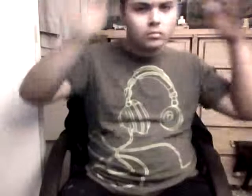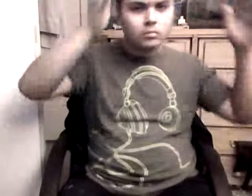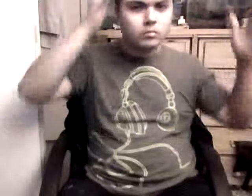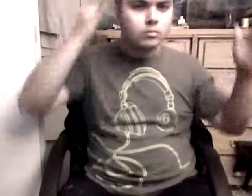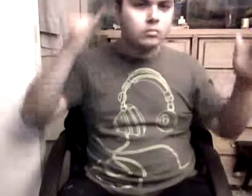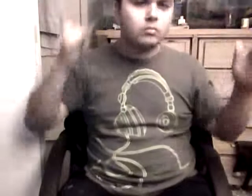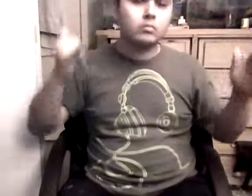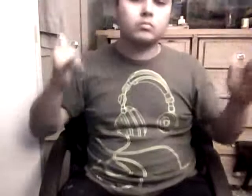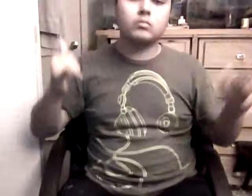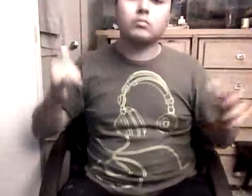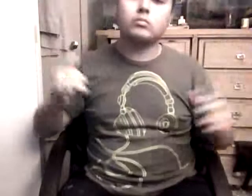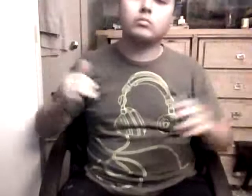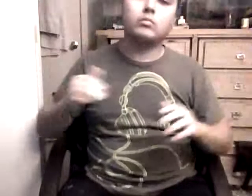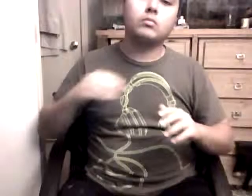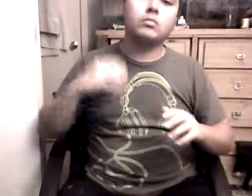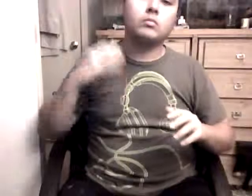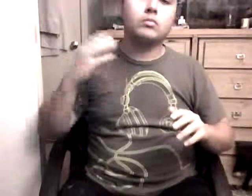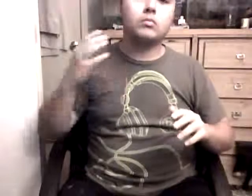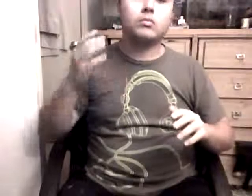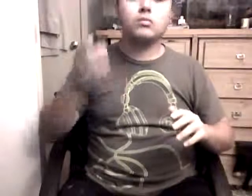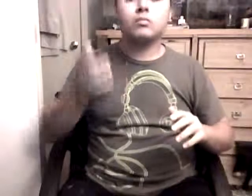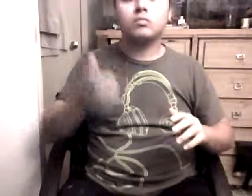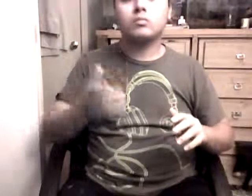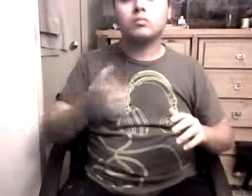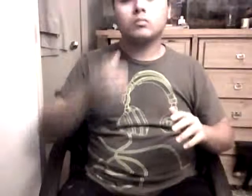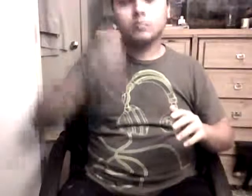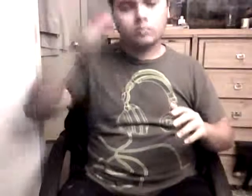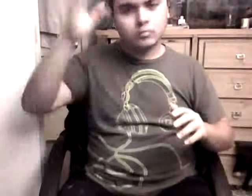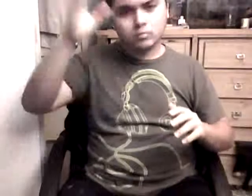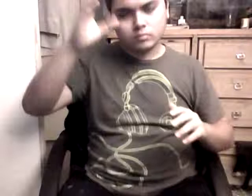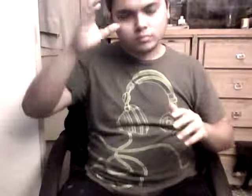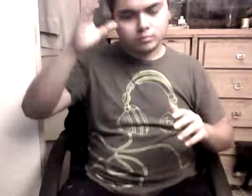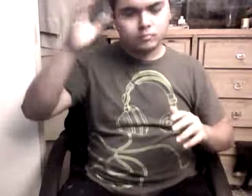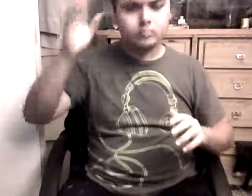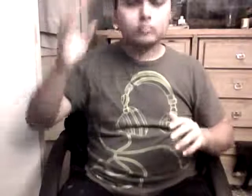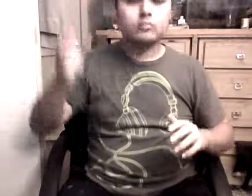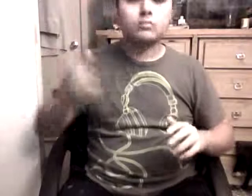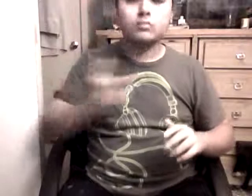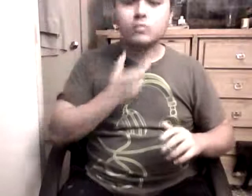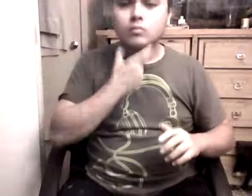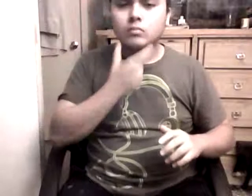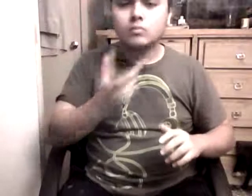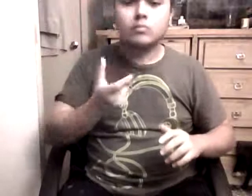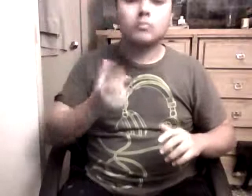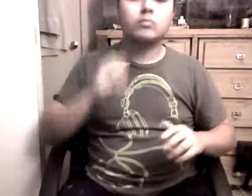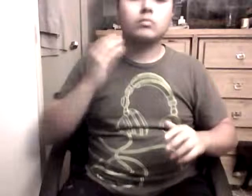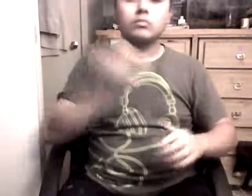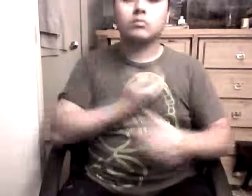the wind Oh, yes, you know See your love turns to rust